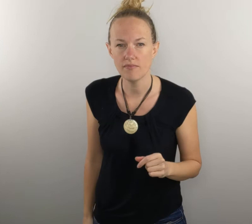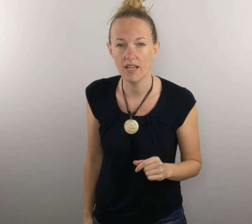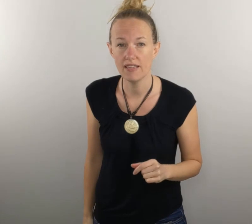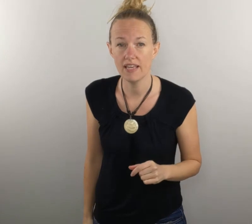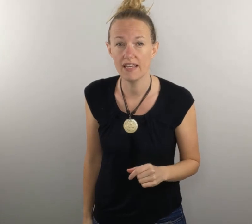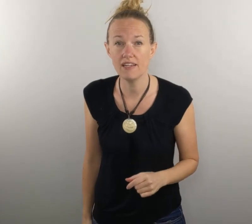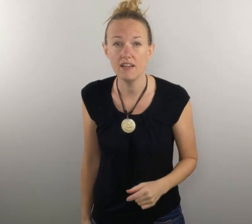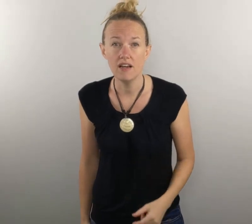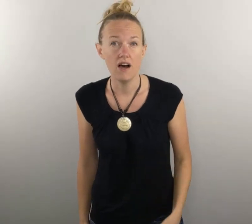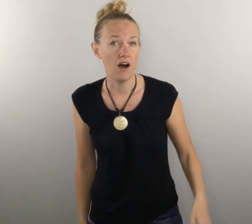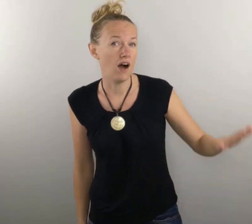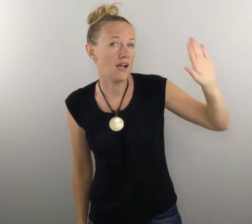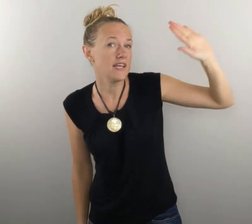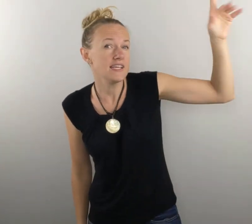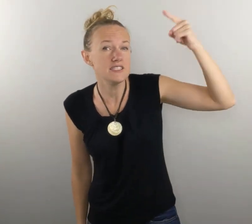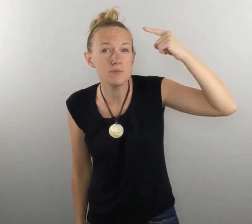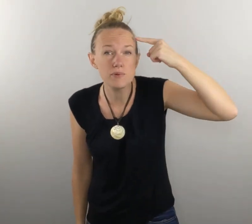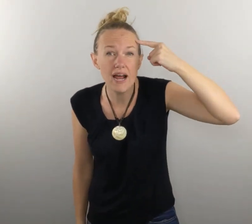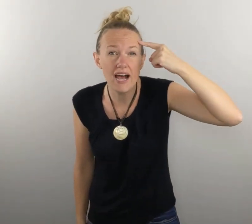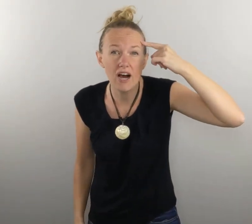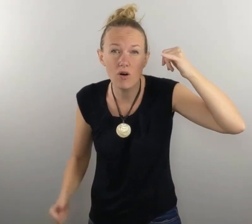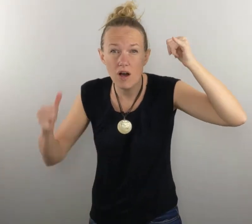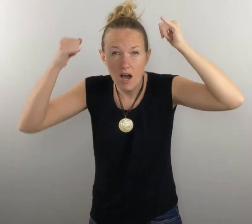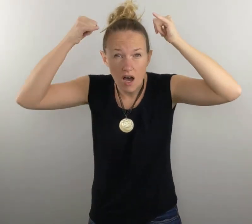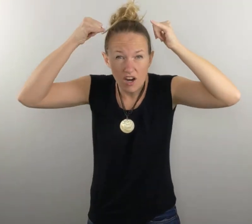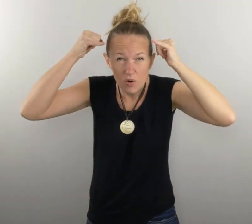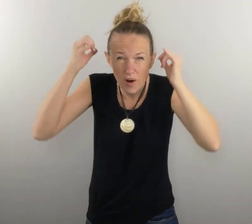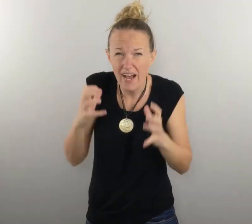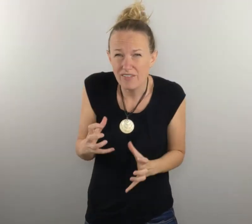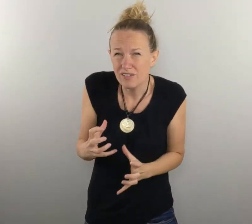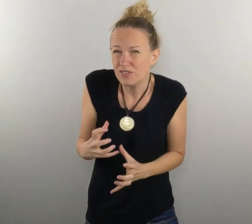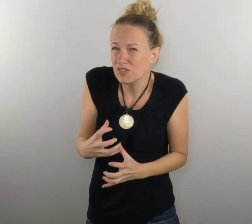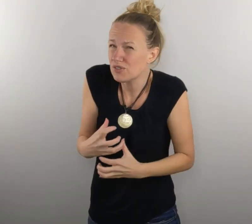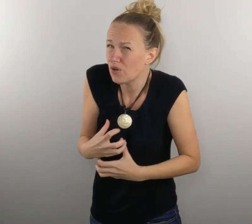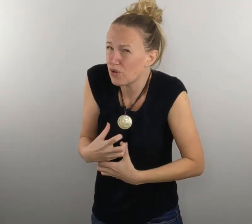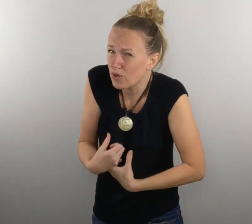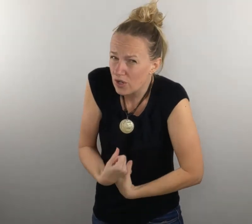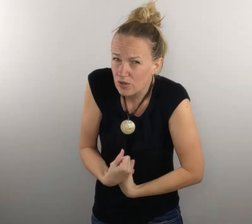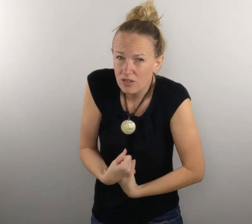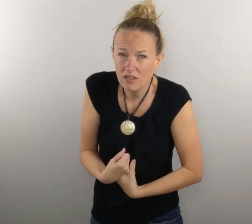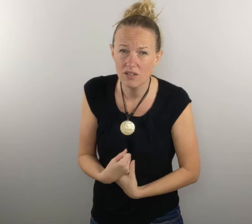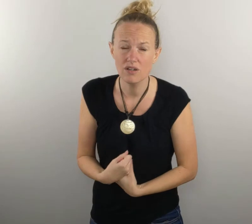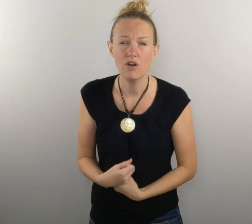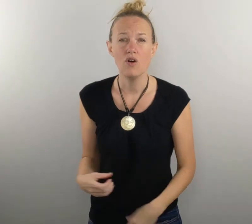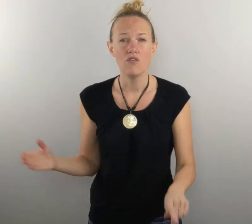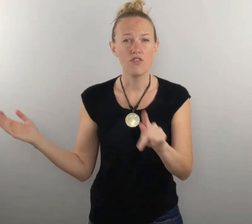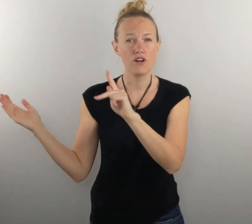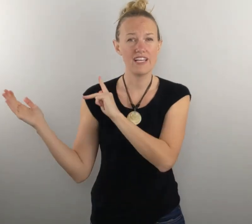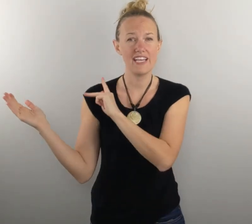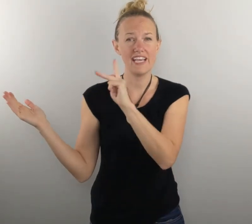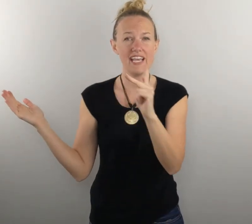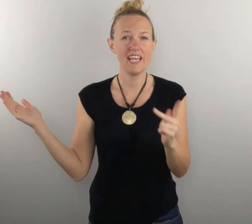And then on his brow, a crown of sorrow for a